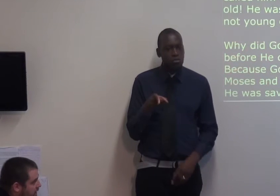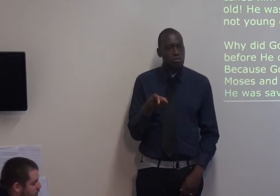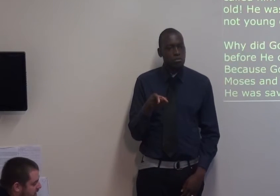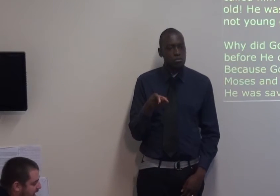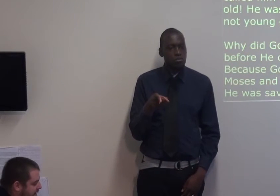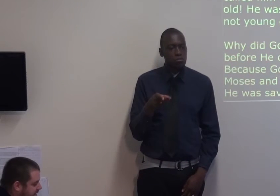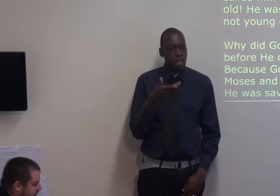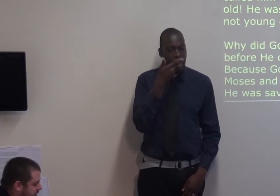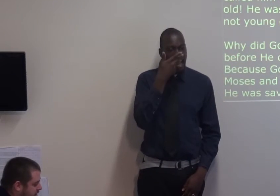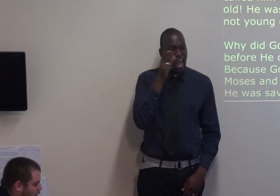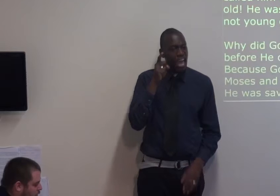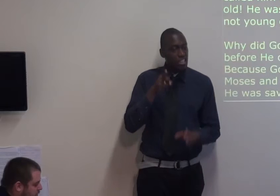He was 80 years old.